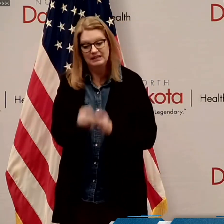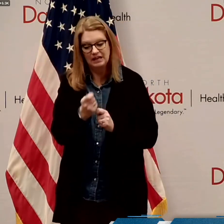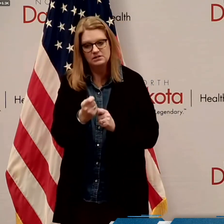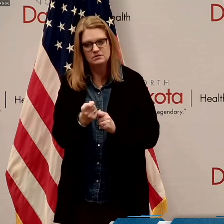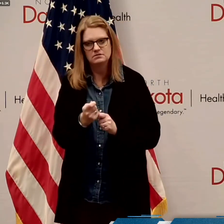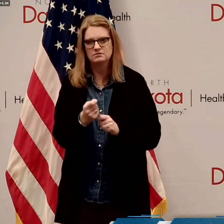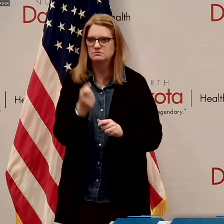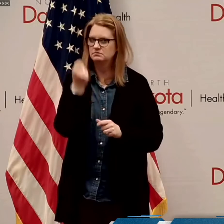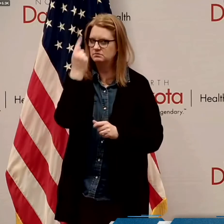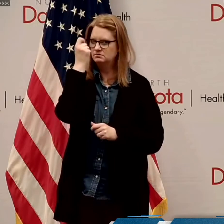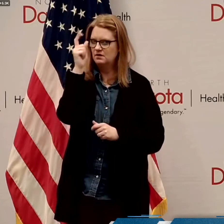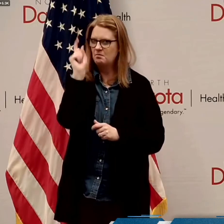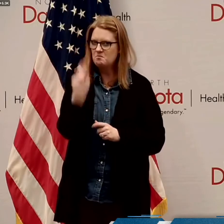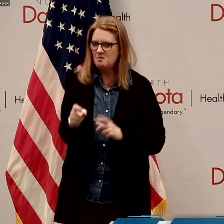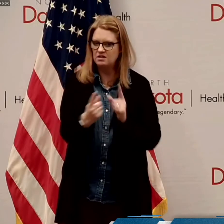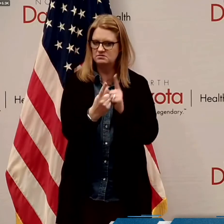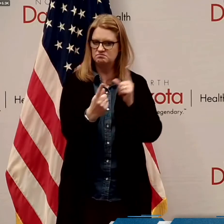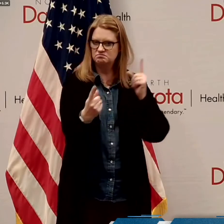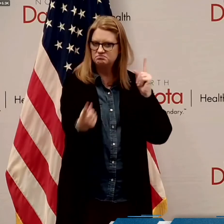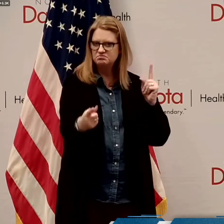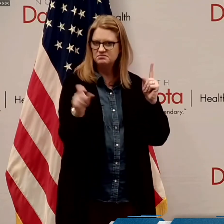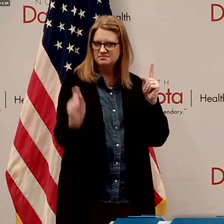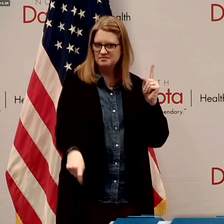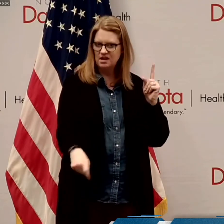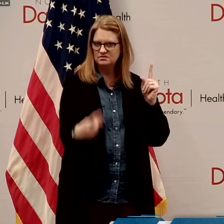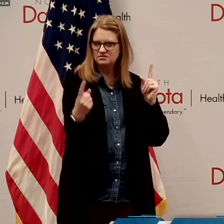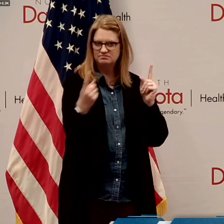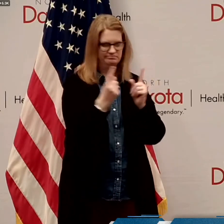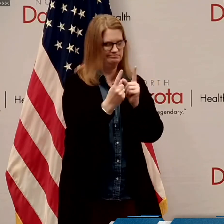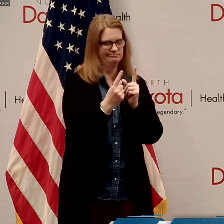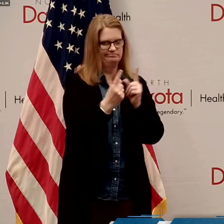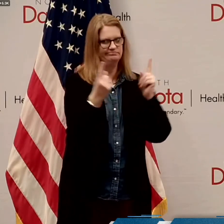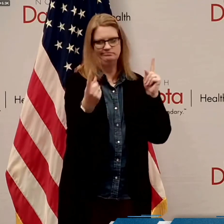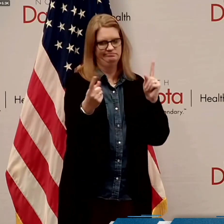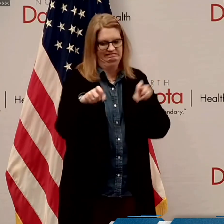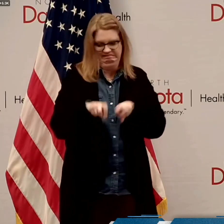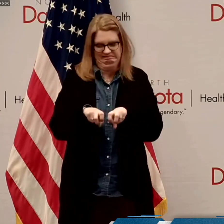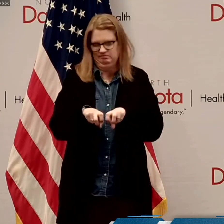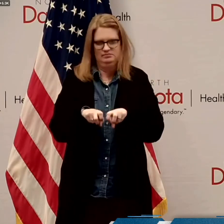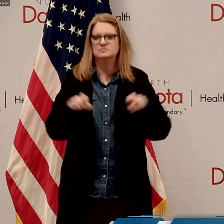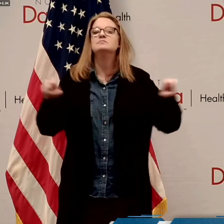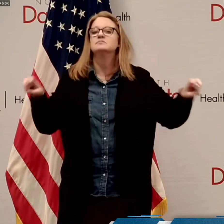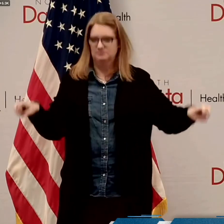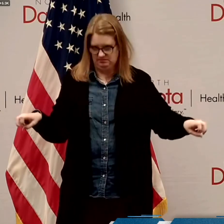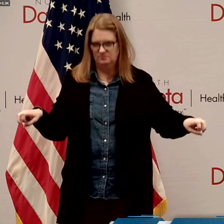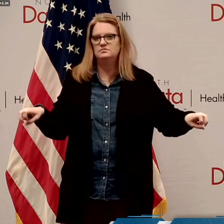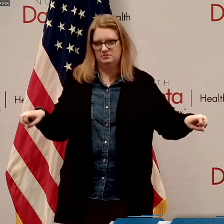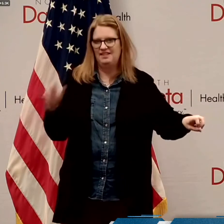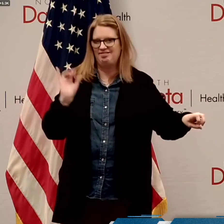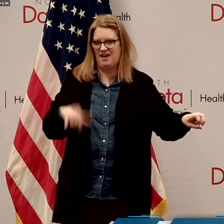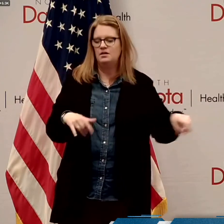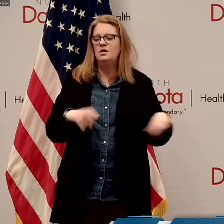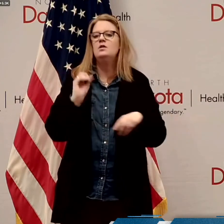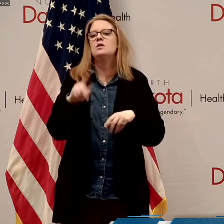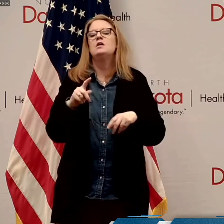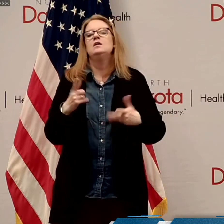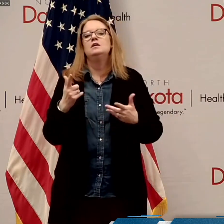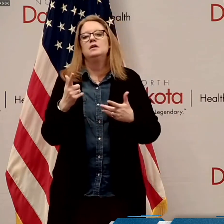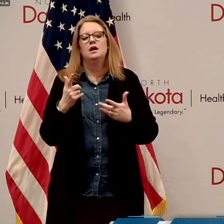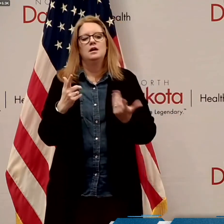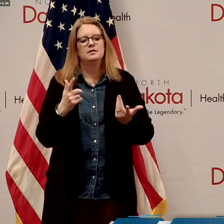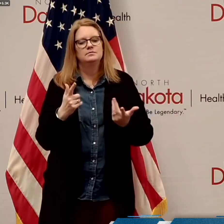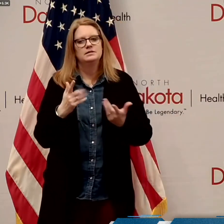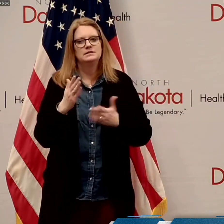be courteous and practice the social distancing. And again, this is probably I know some people get